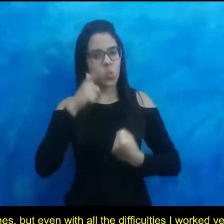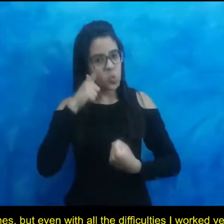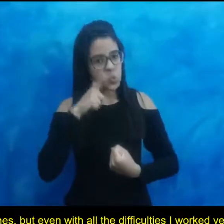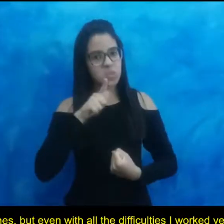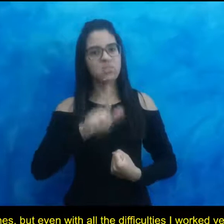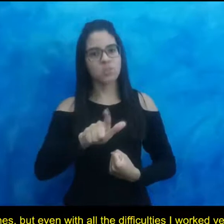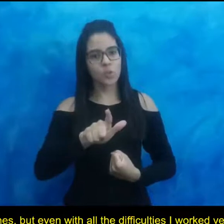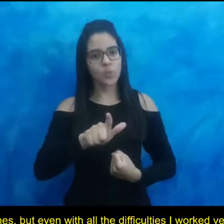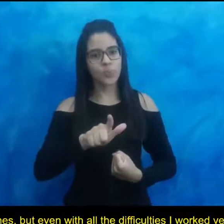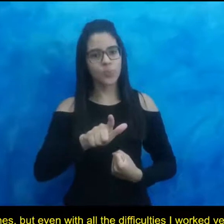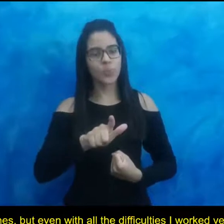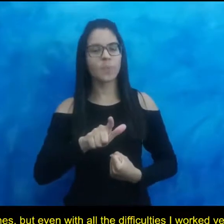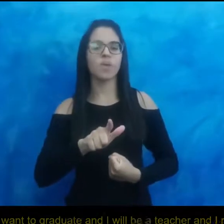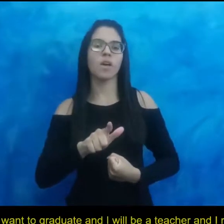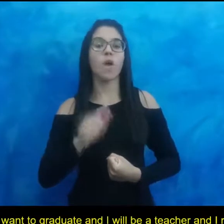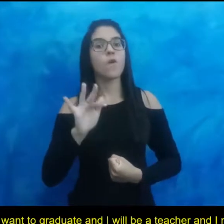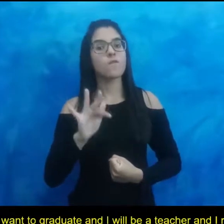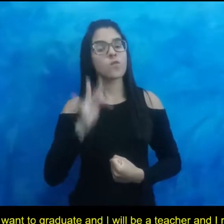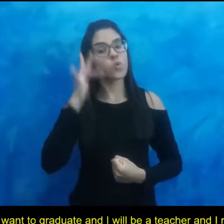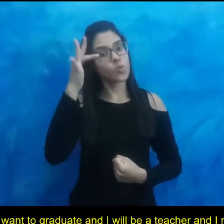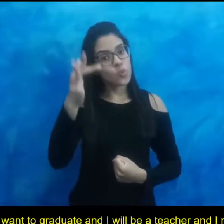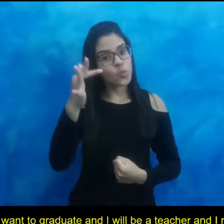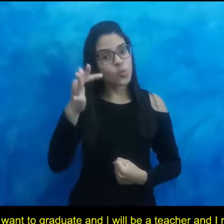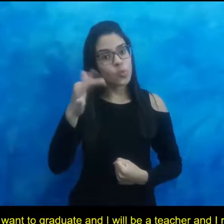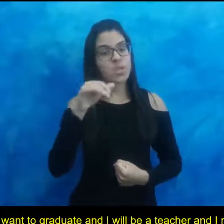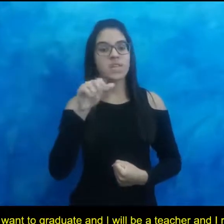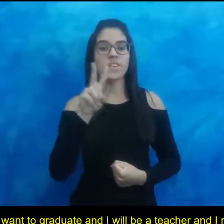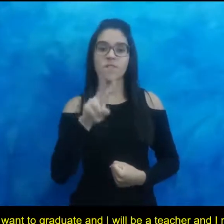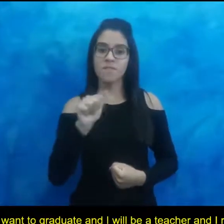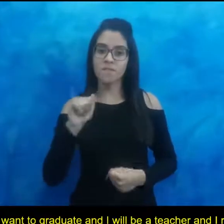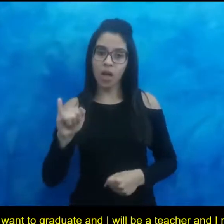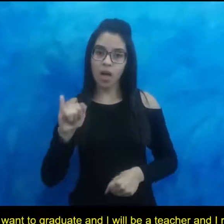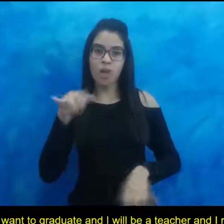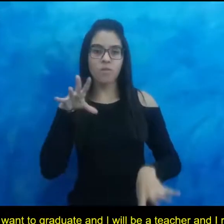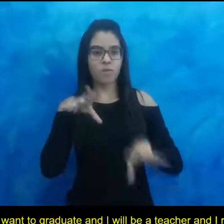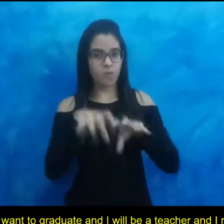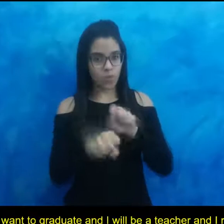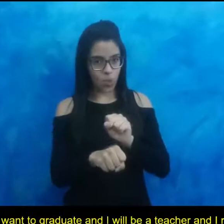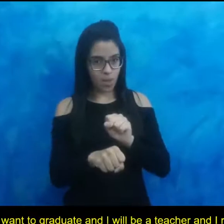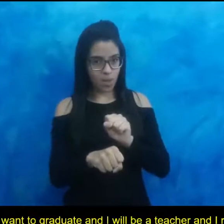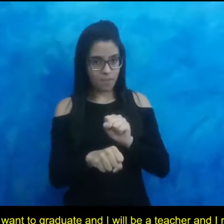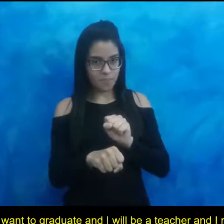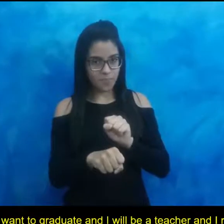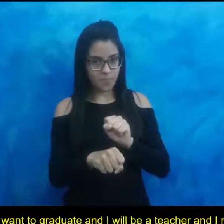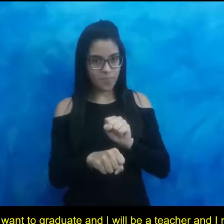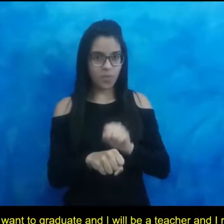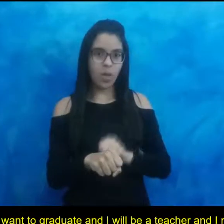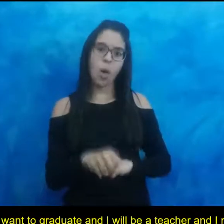In the future, I want to graduate and I will be a teacher, and I really want to teach